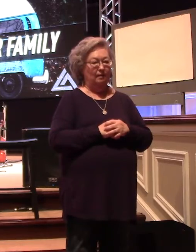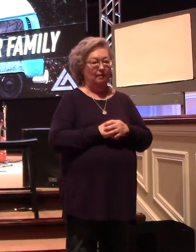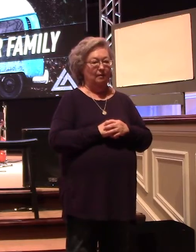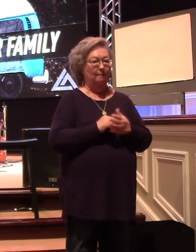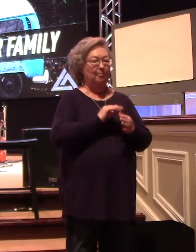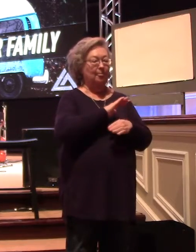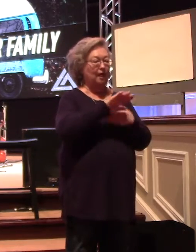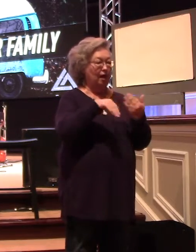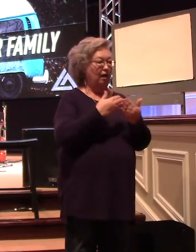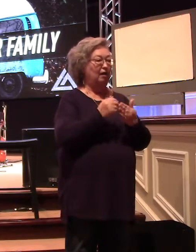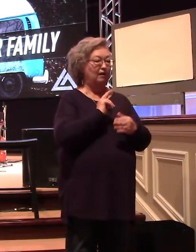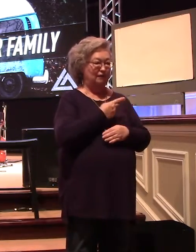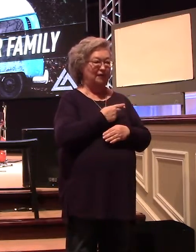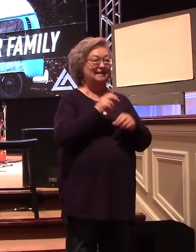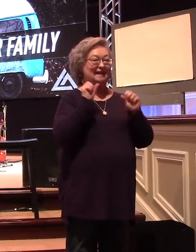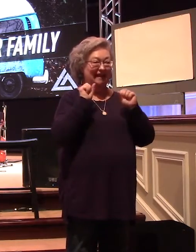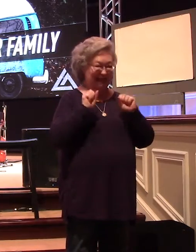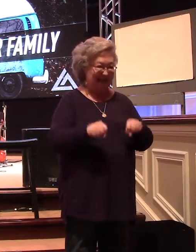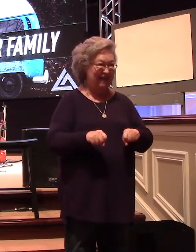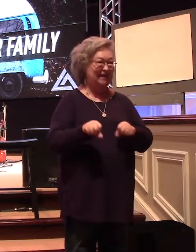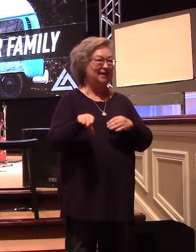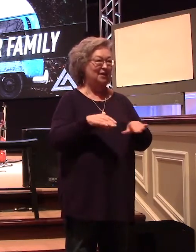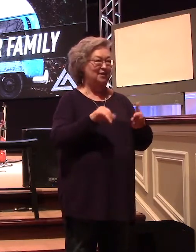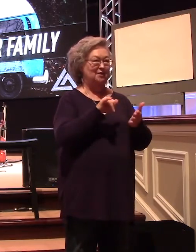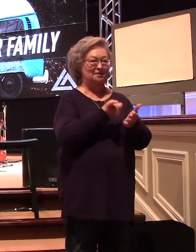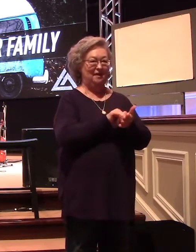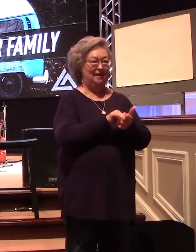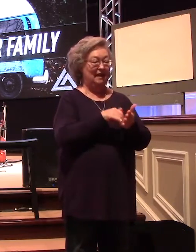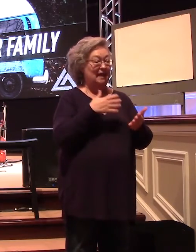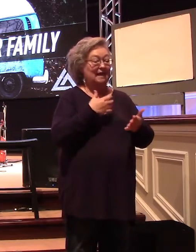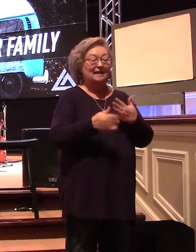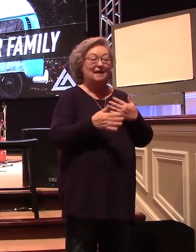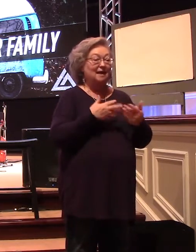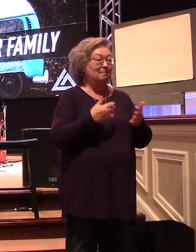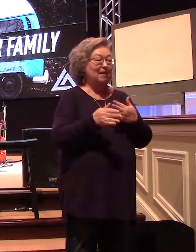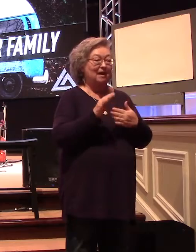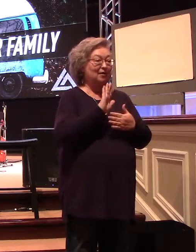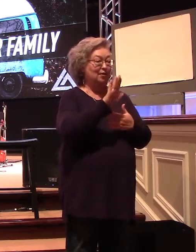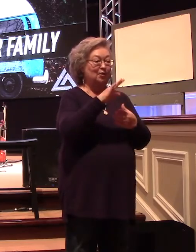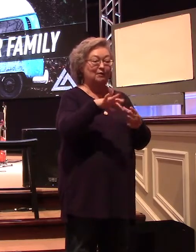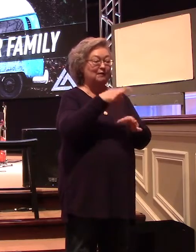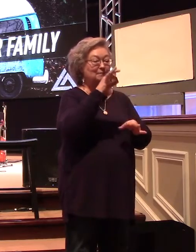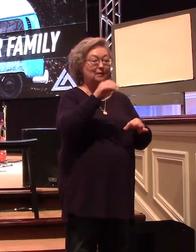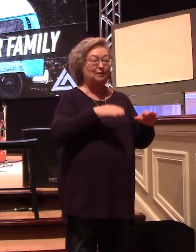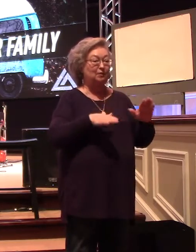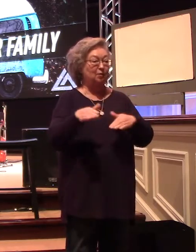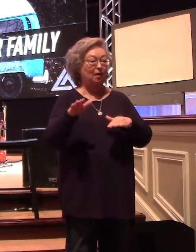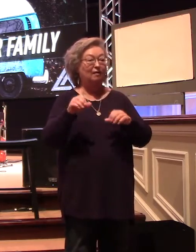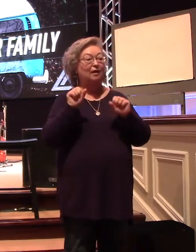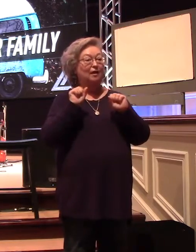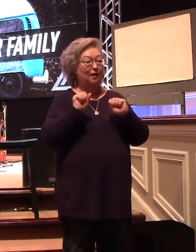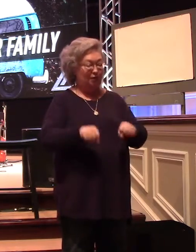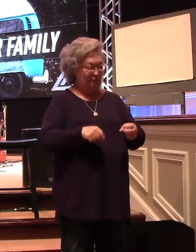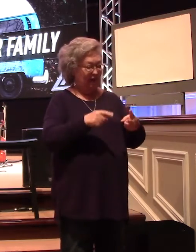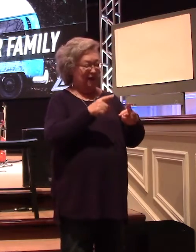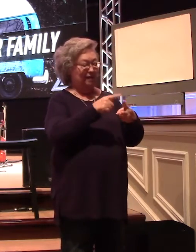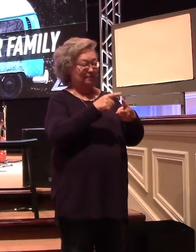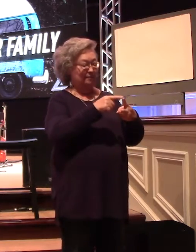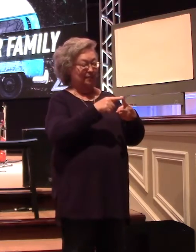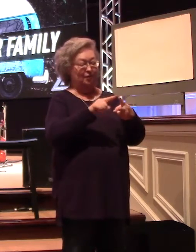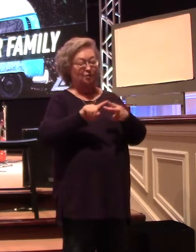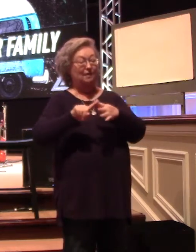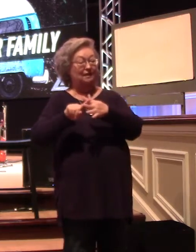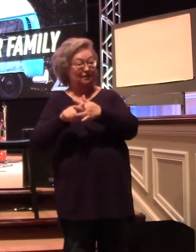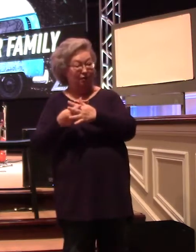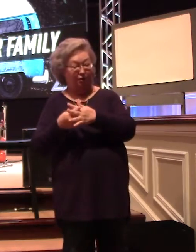of us can do those two things. All right? No matter where you are in your spiritual walk, you can just do something. You can start something. You